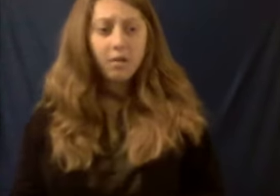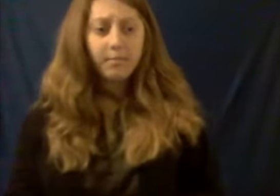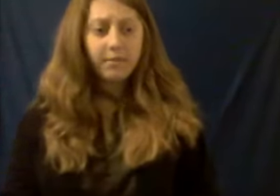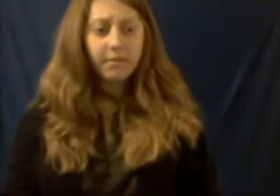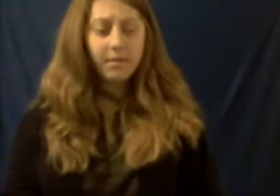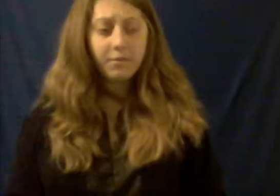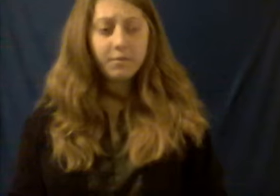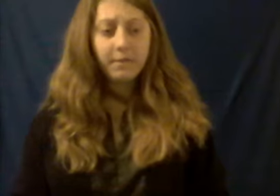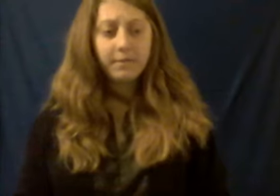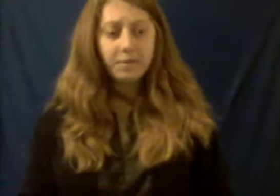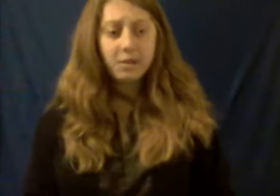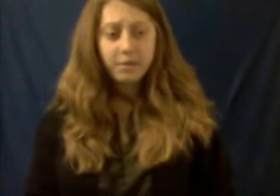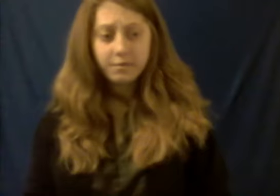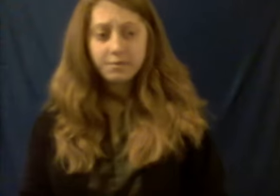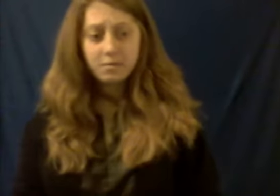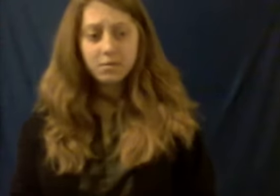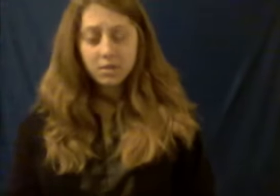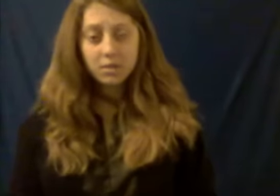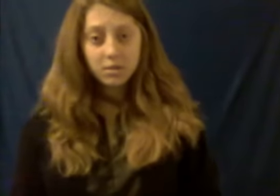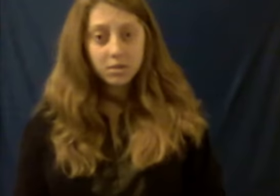I've lived there for about 15 years.